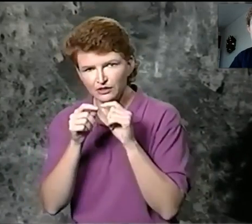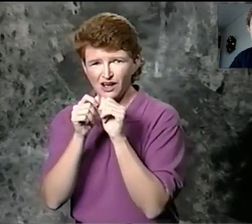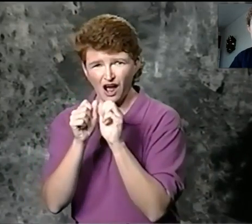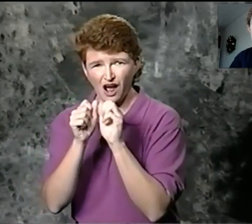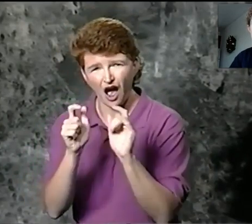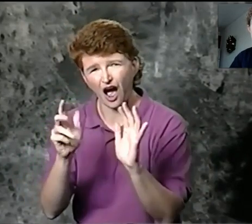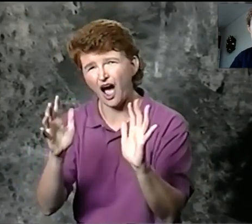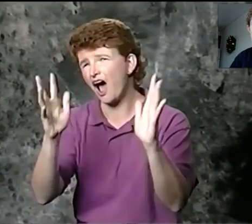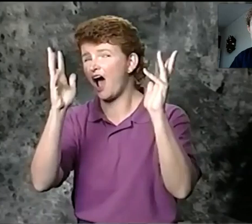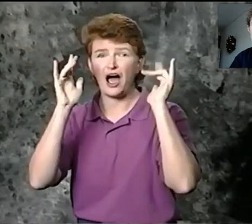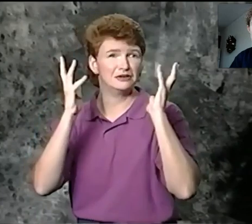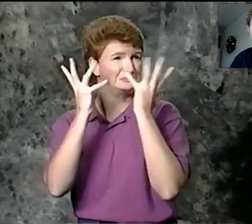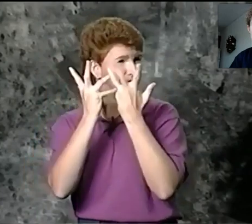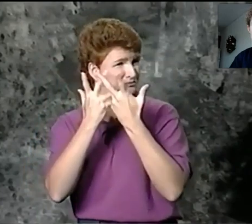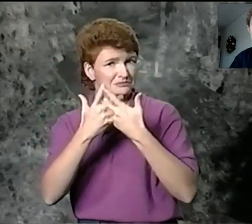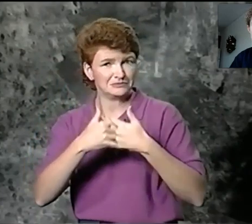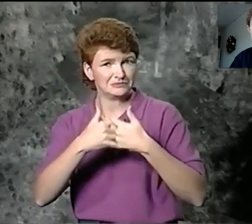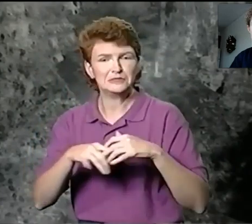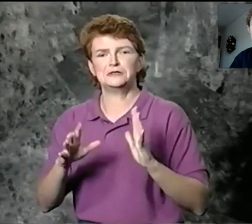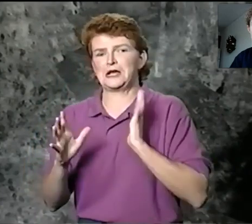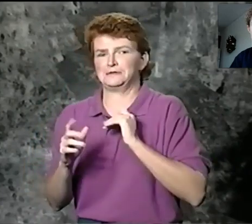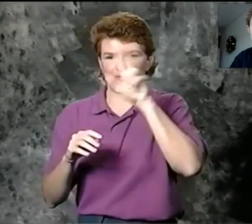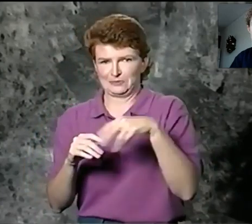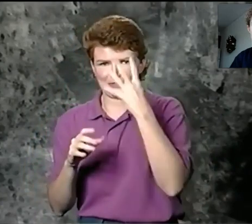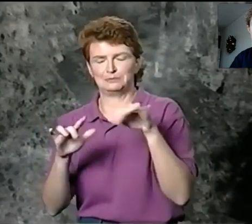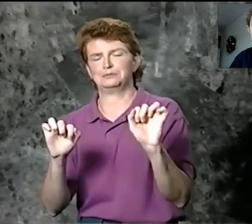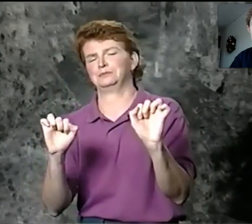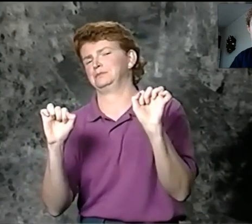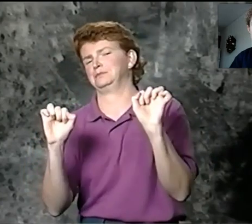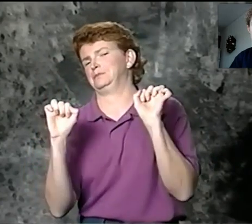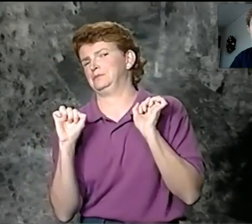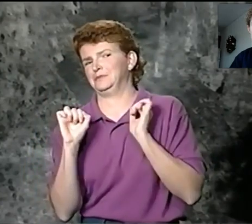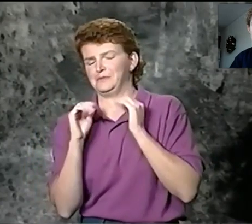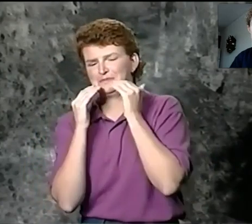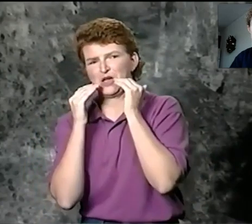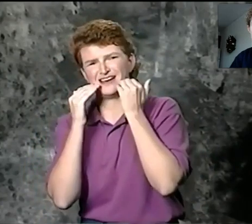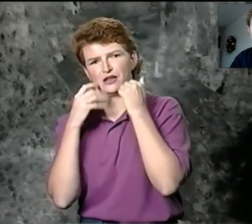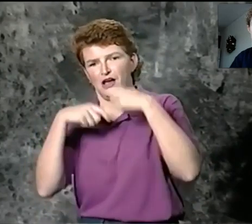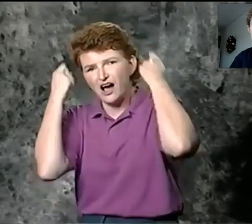6:30, they all finish getting ready, and then they all go out for the day.